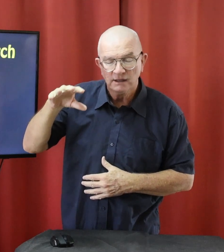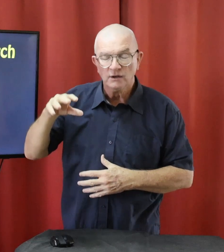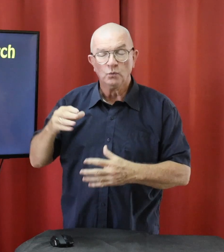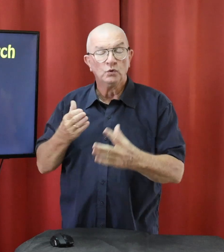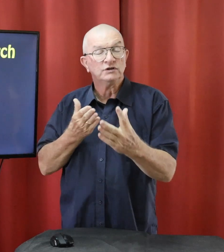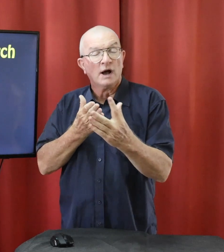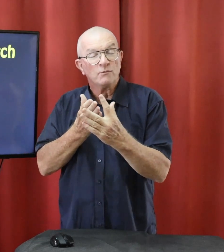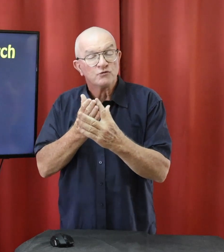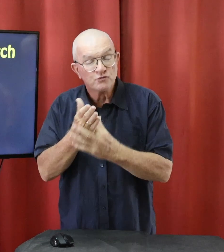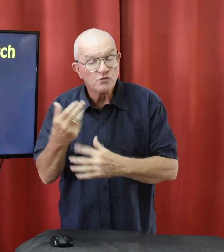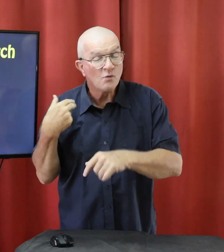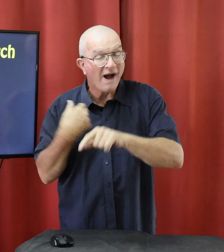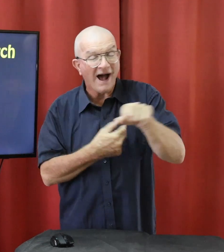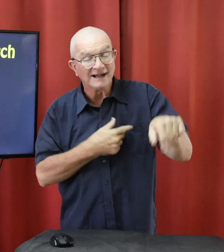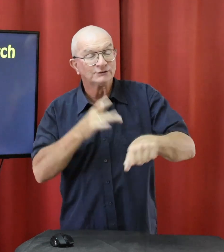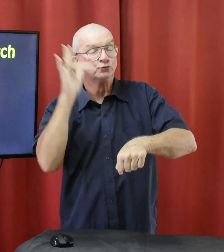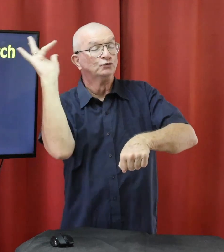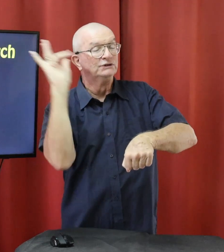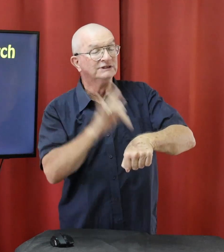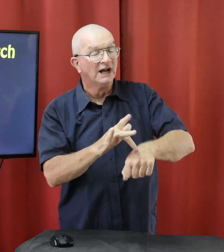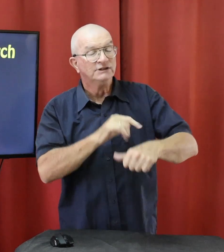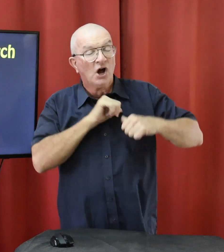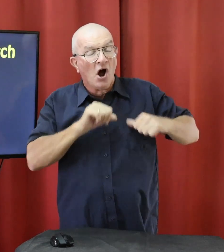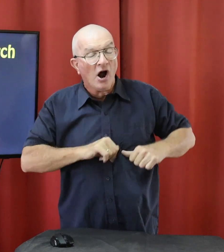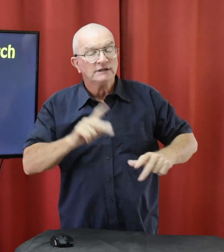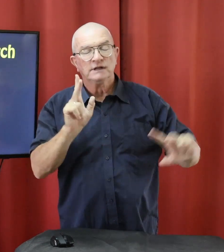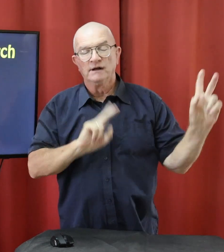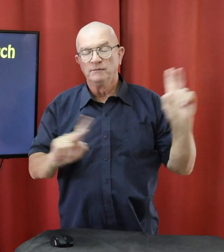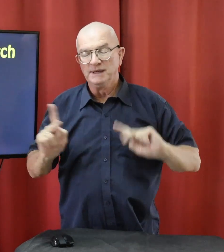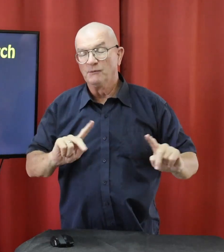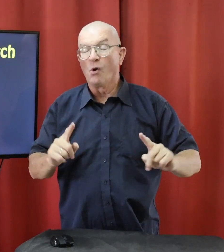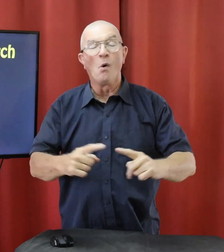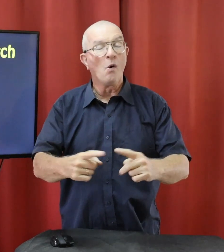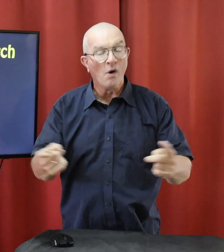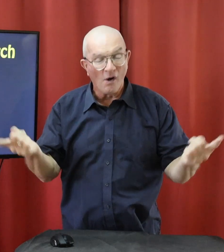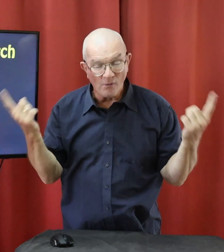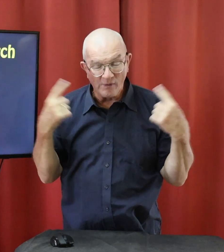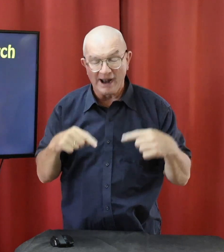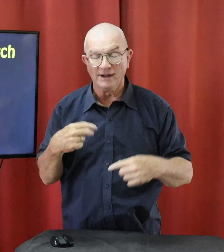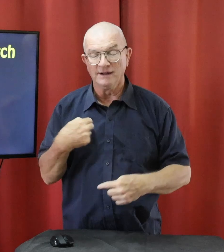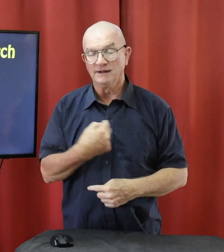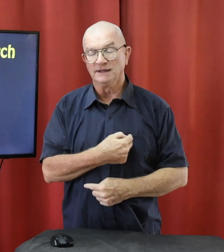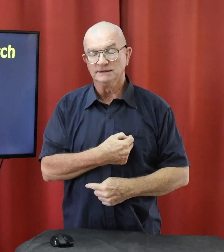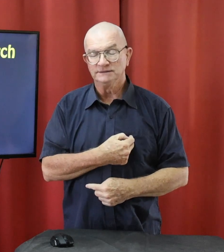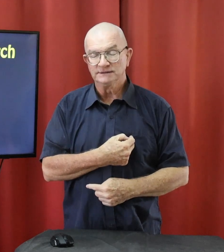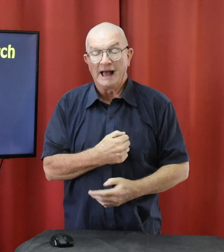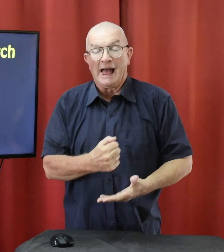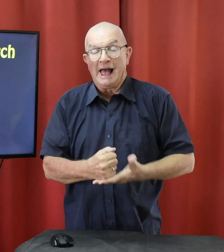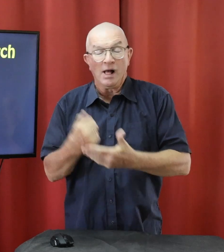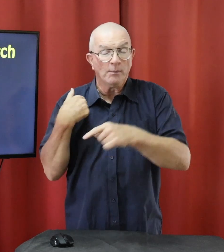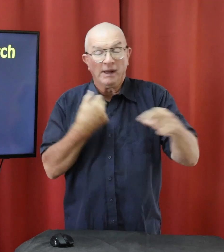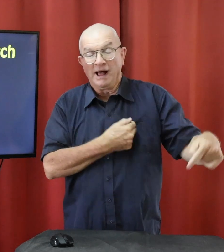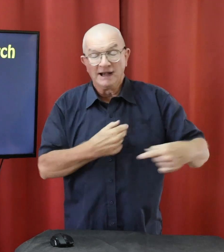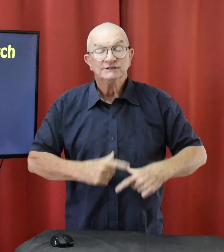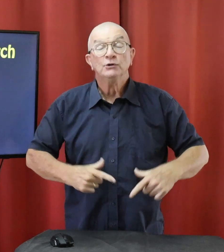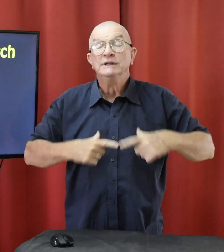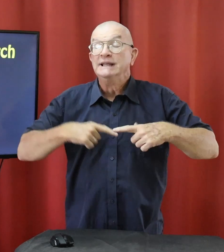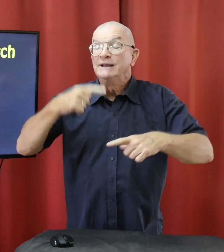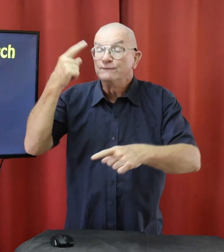that your light will come through us to touch hearts of people all around us. Help us